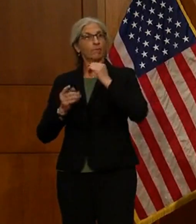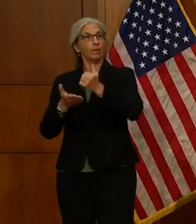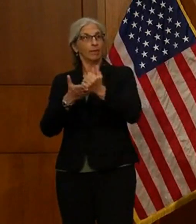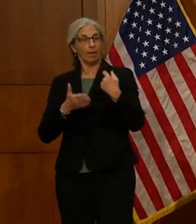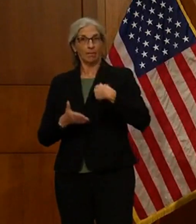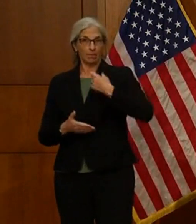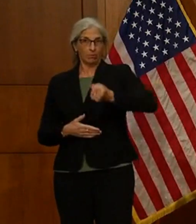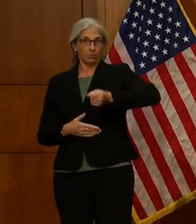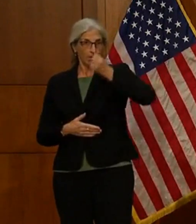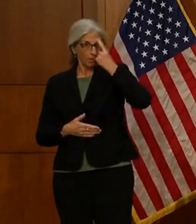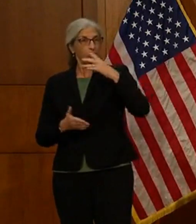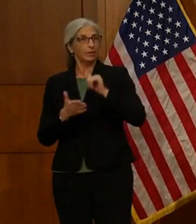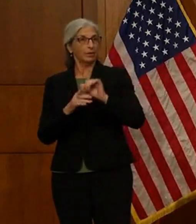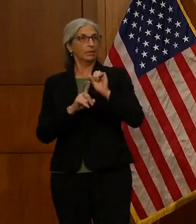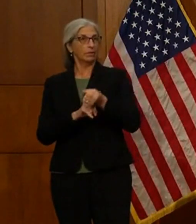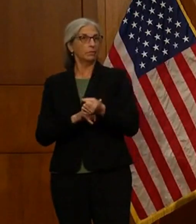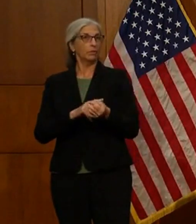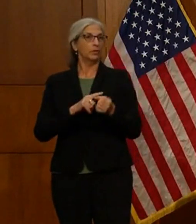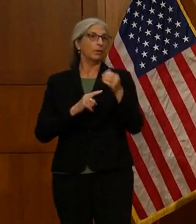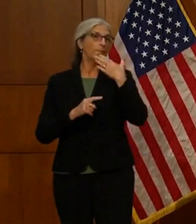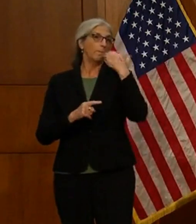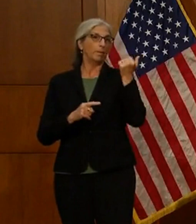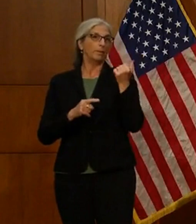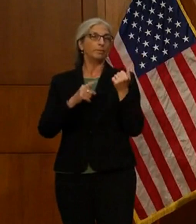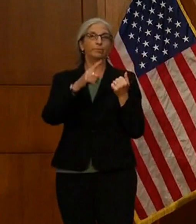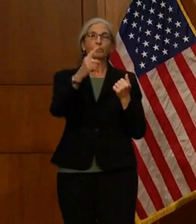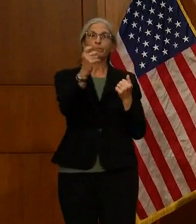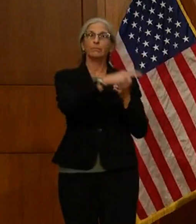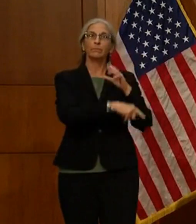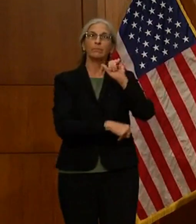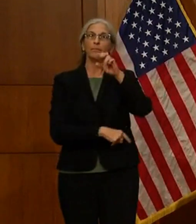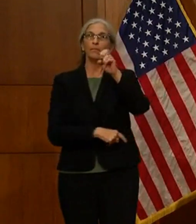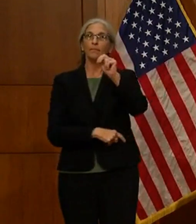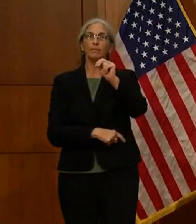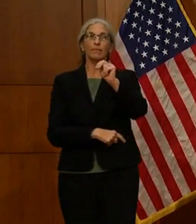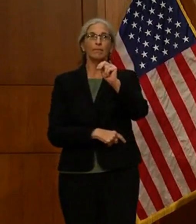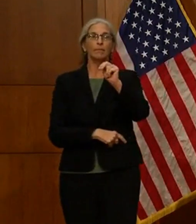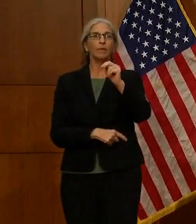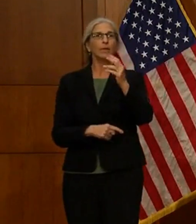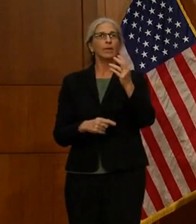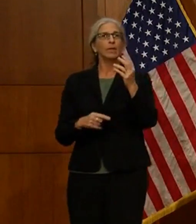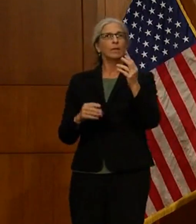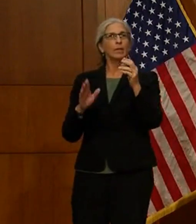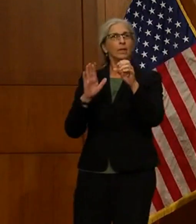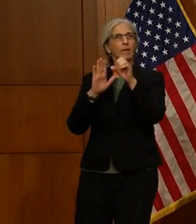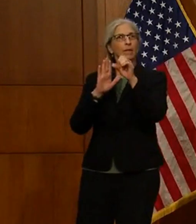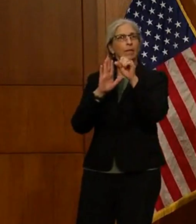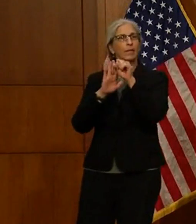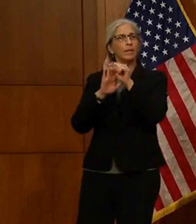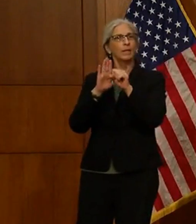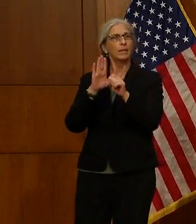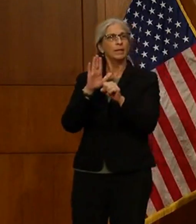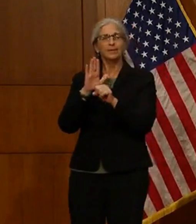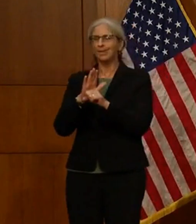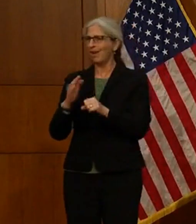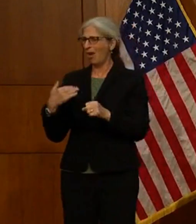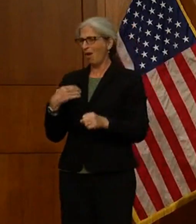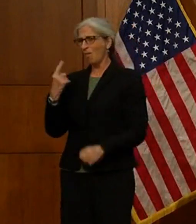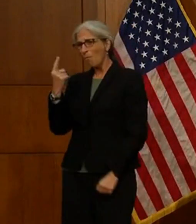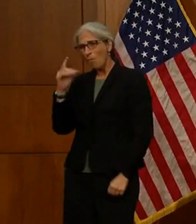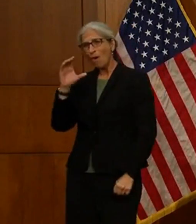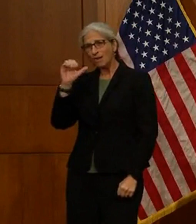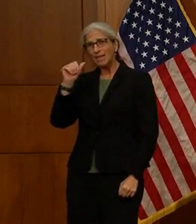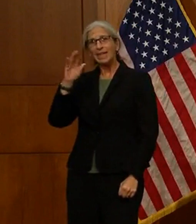perspective. Alan? Why did the state have any sort of redundancy on this election, on this cable that was